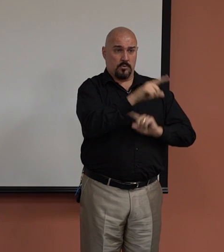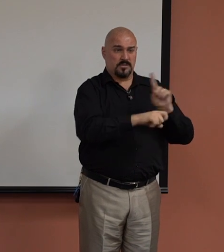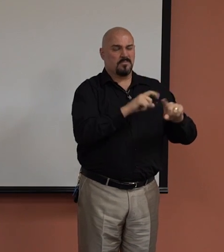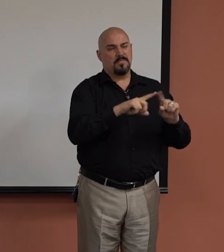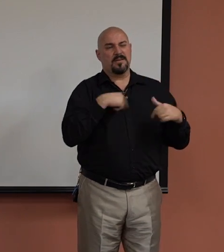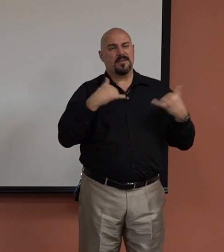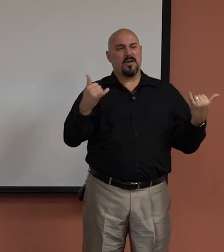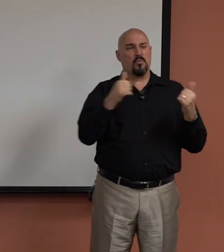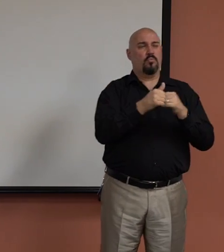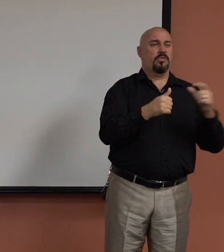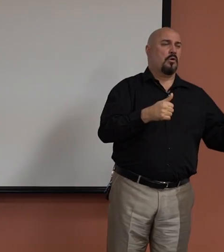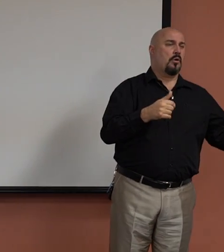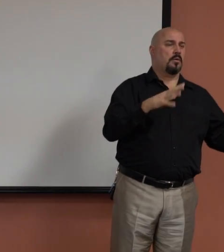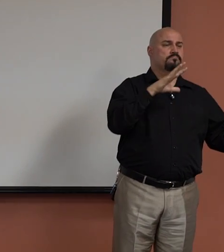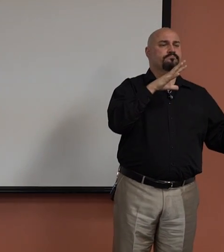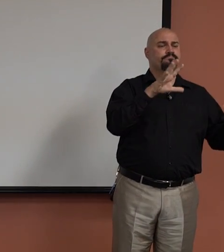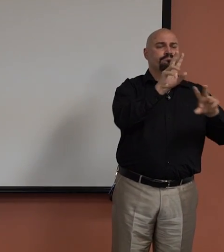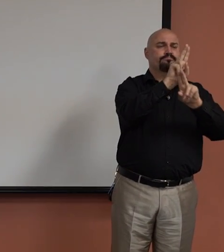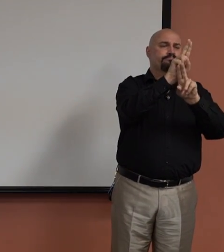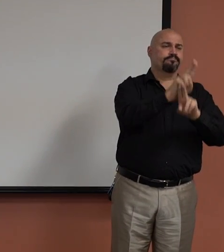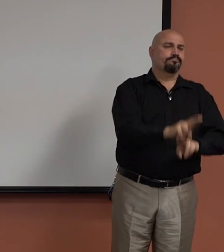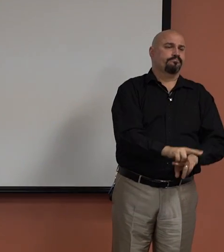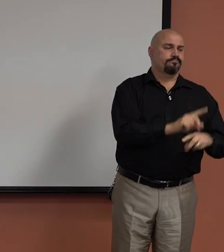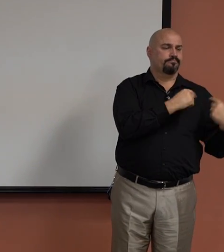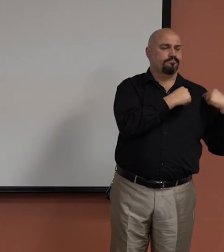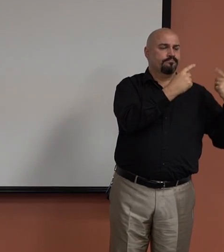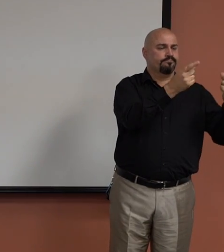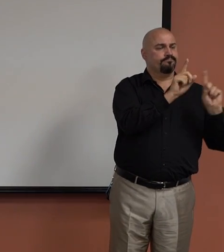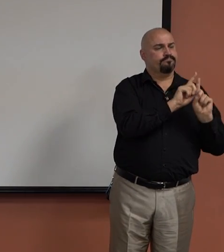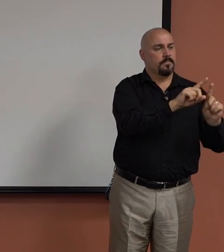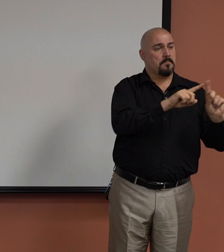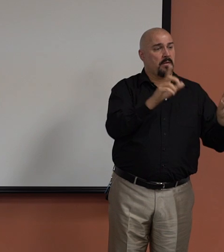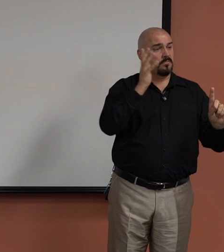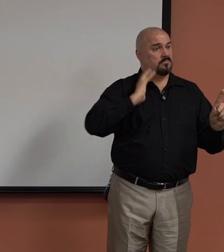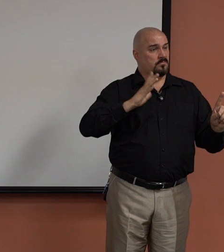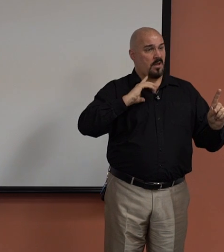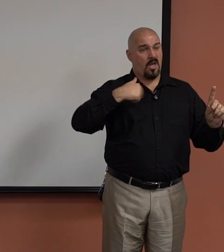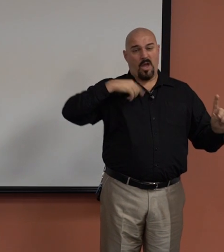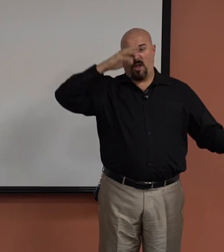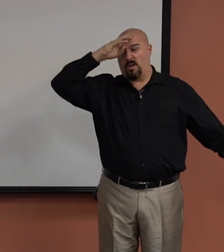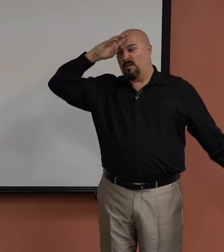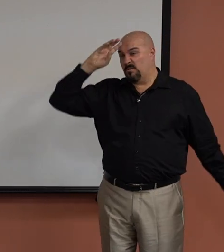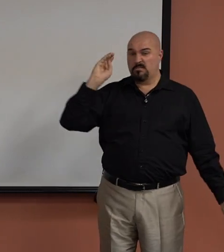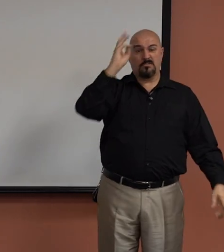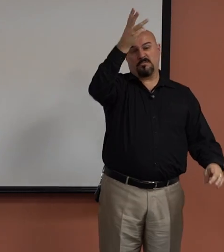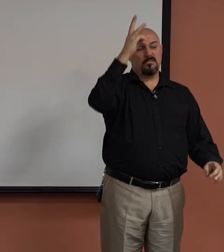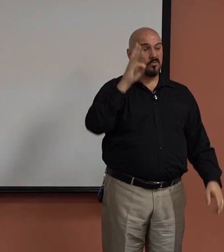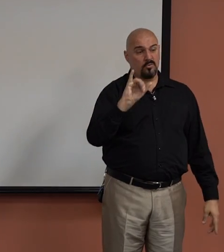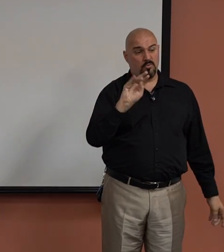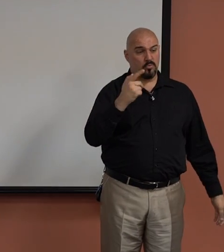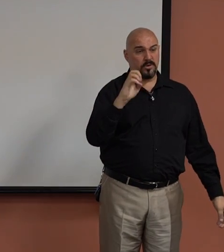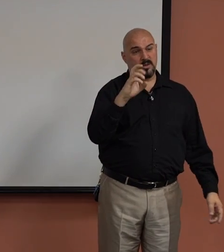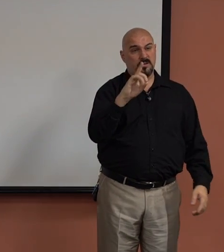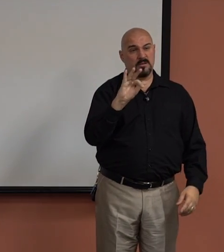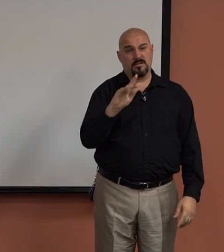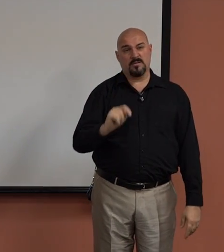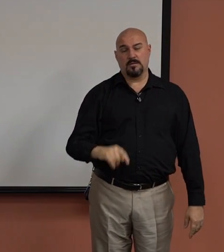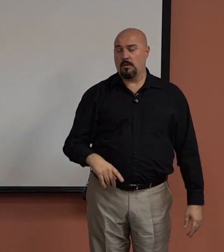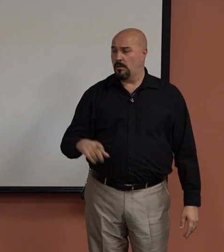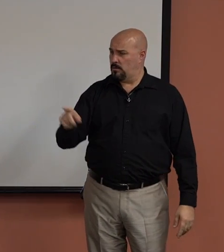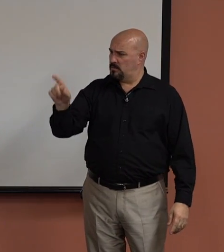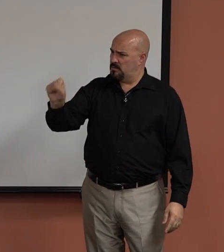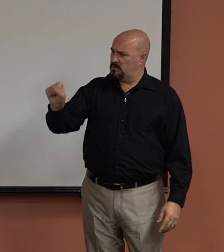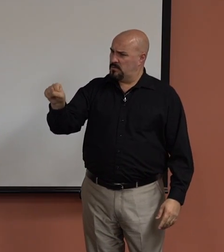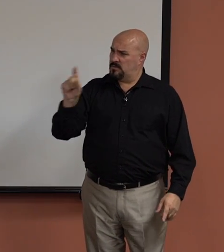developed a rhythm, but in the beginning it's like I just kind of winged it from that standpoint. Right. It's very appropriate to